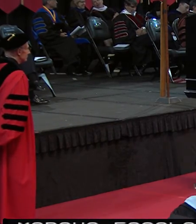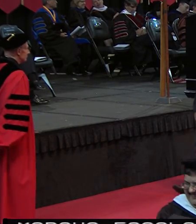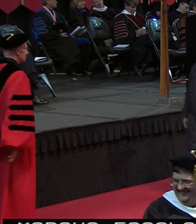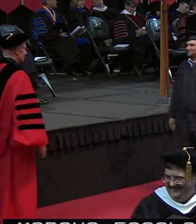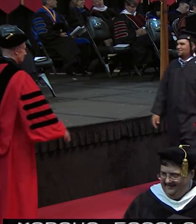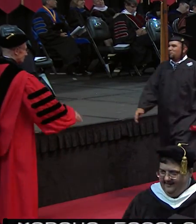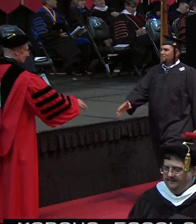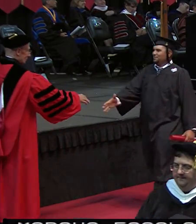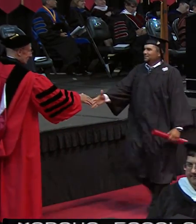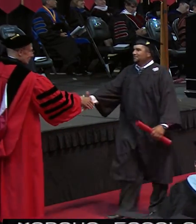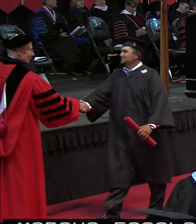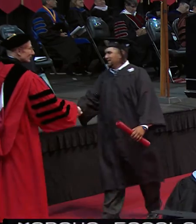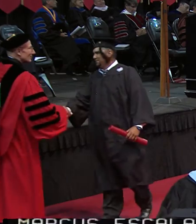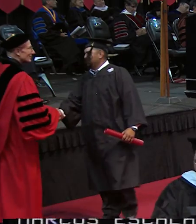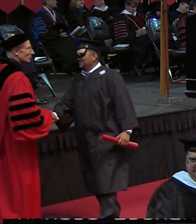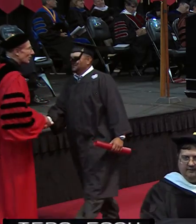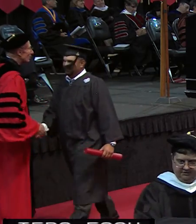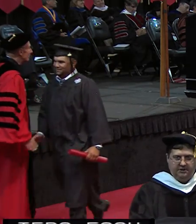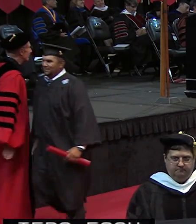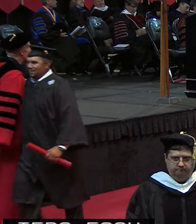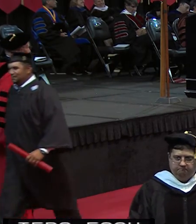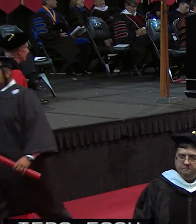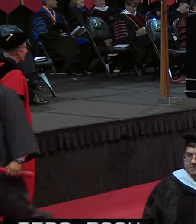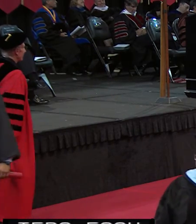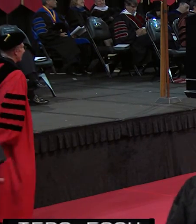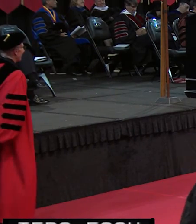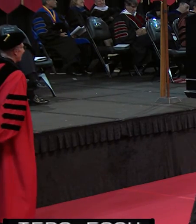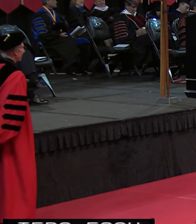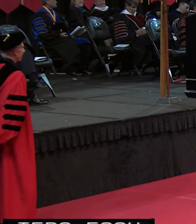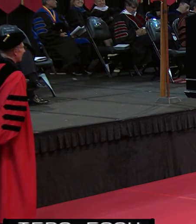Candace R. Gonzalez.